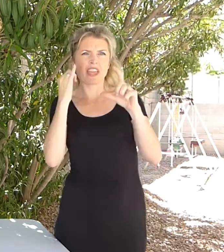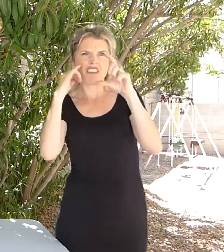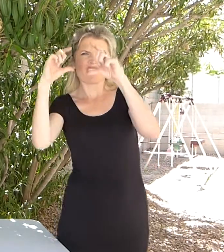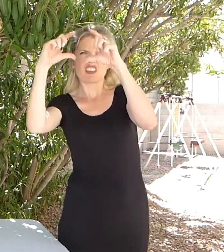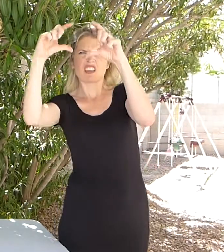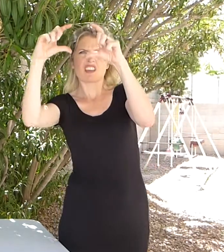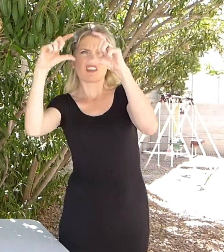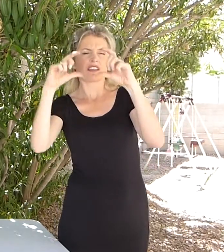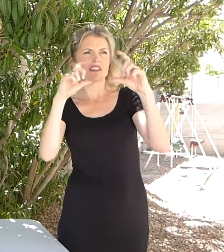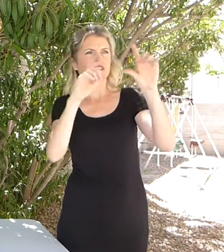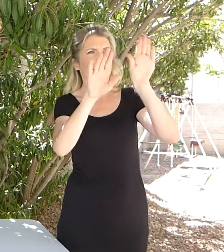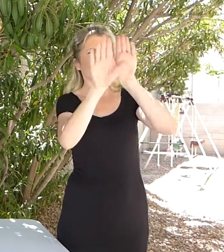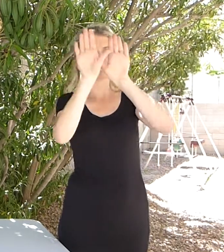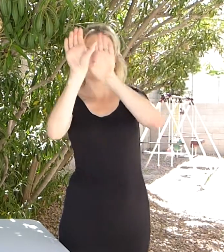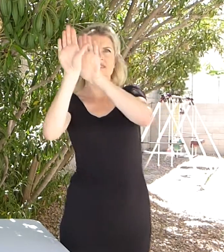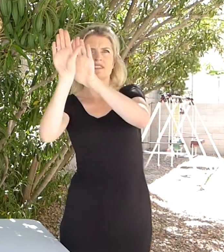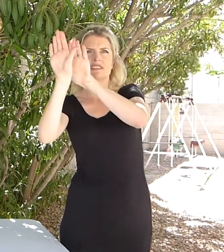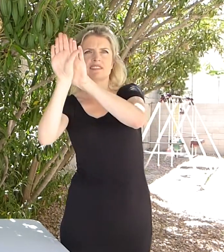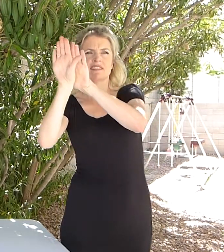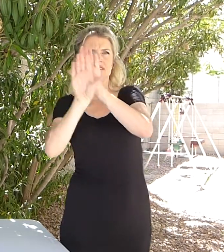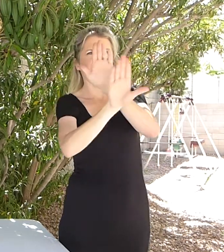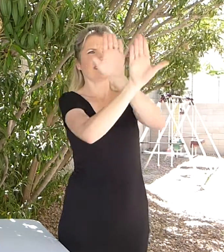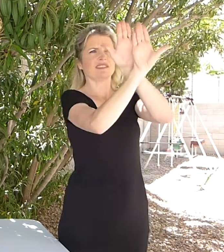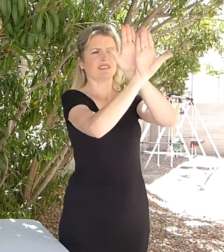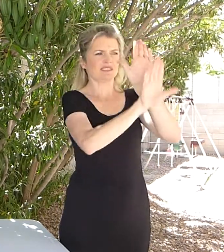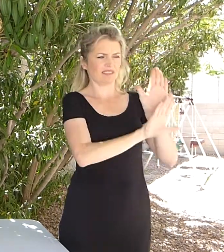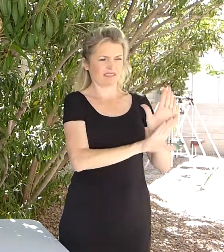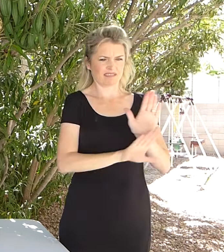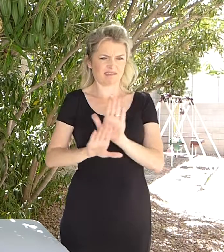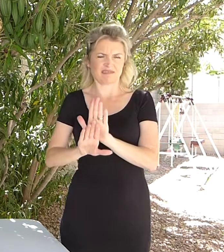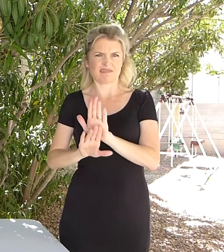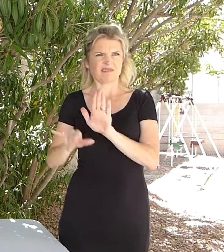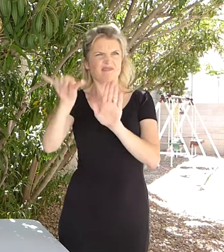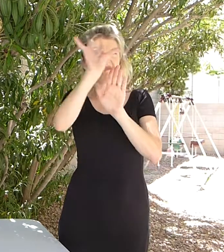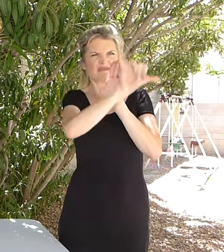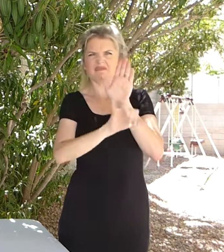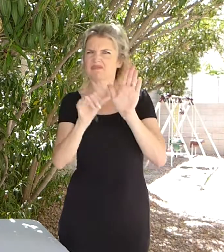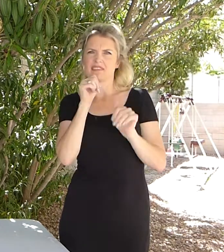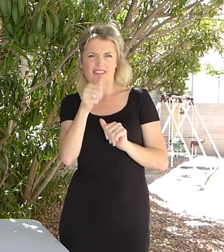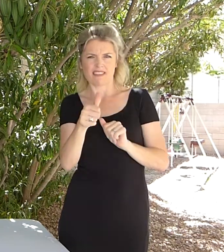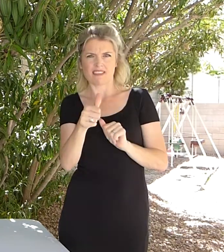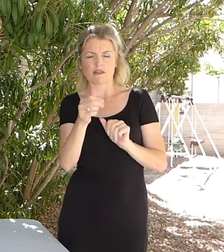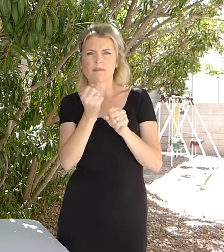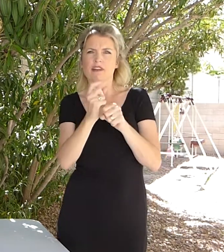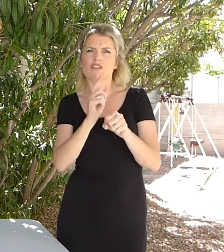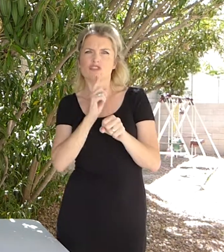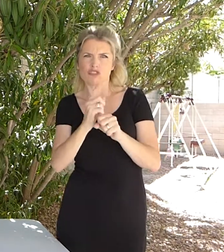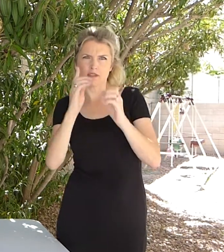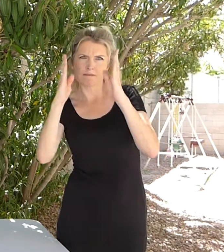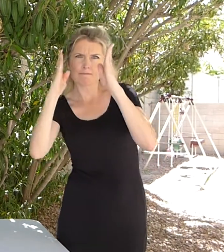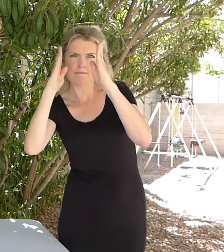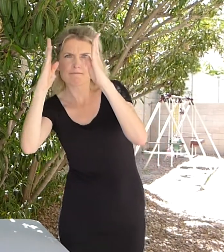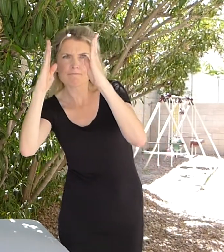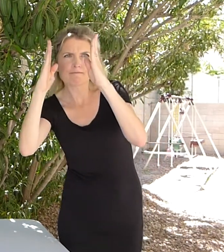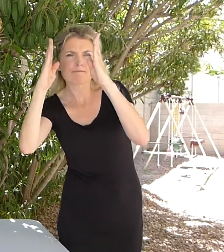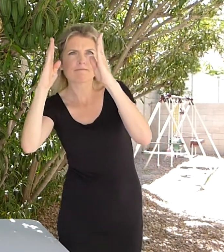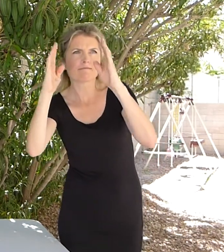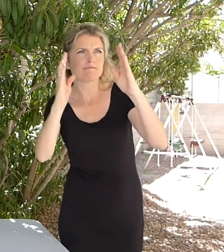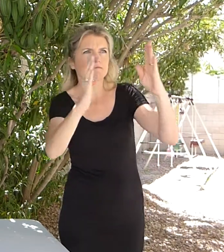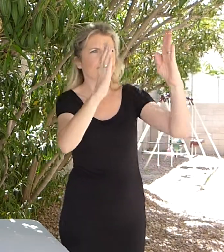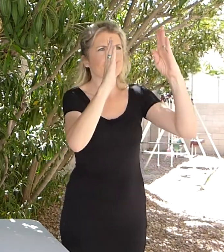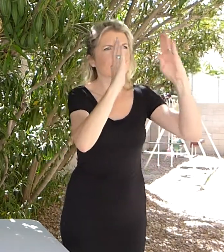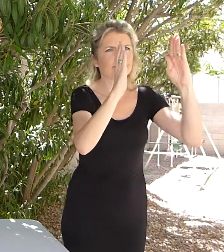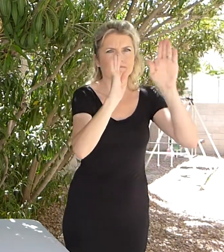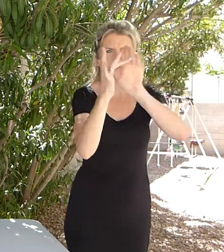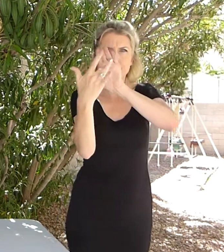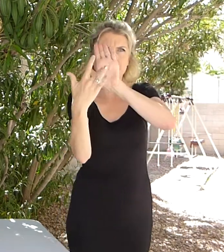these all in different spots, it's not going to look the same as the look that we were going for. So you want to try to glue all